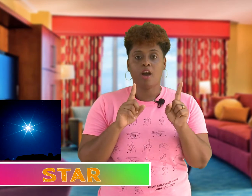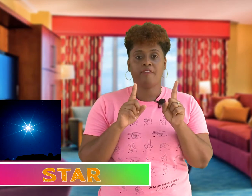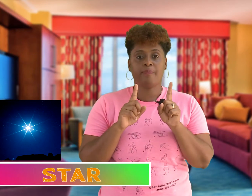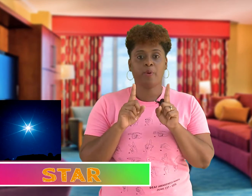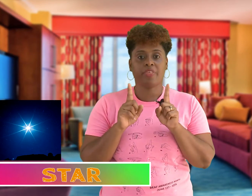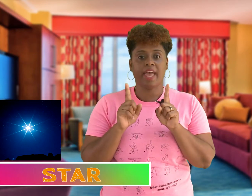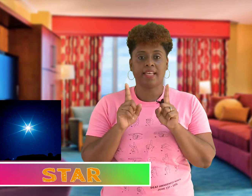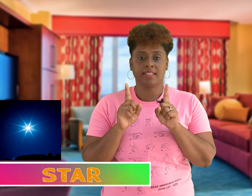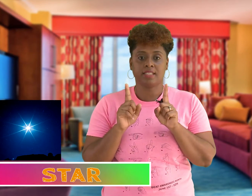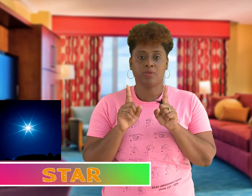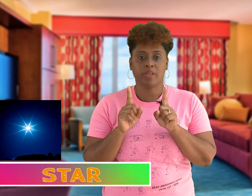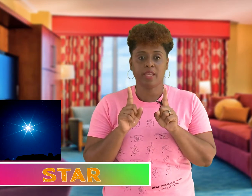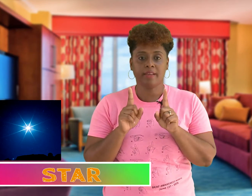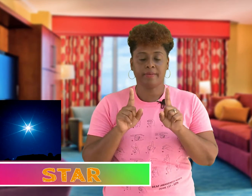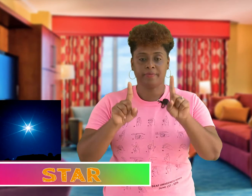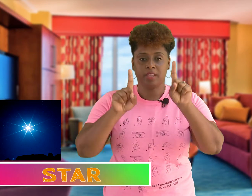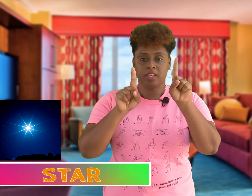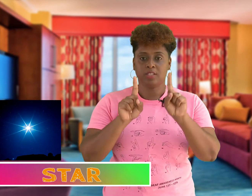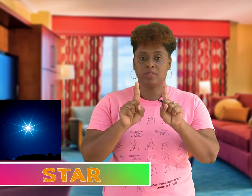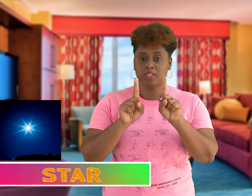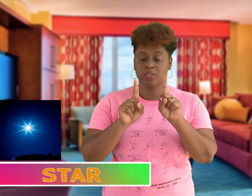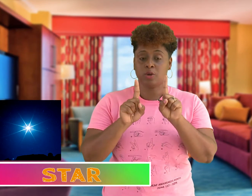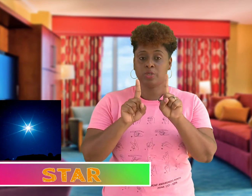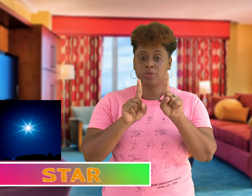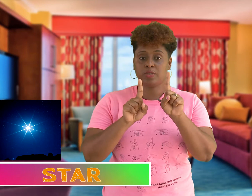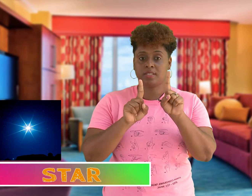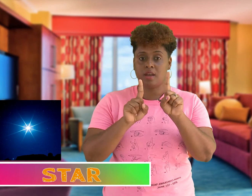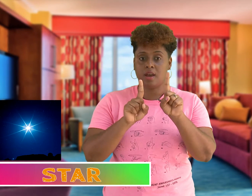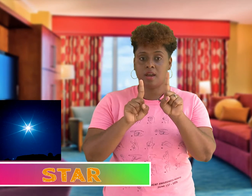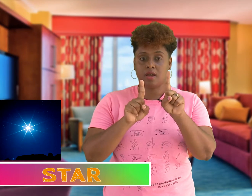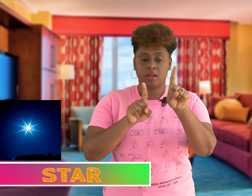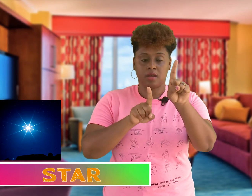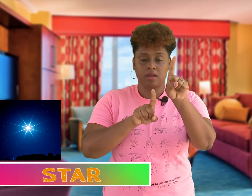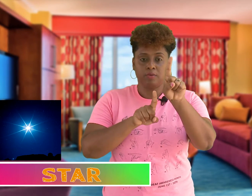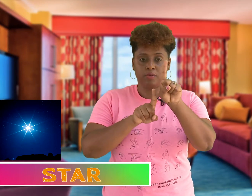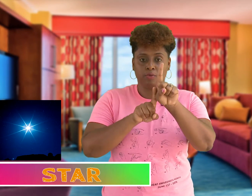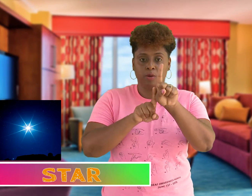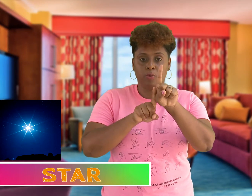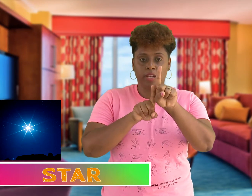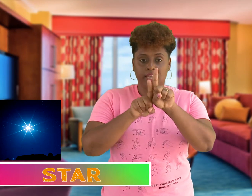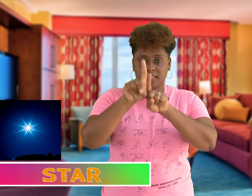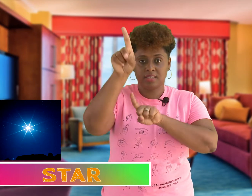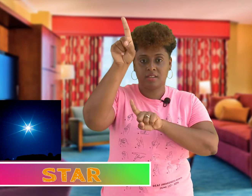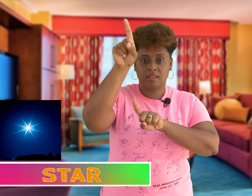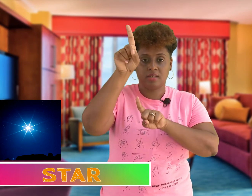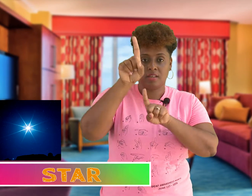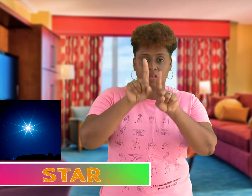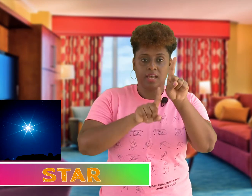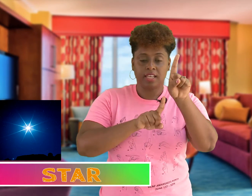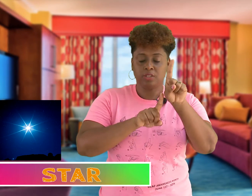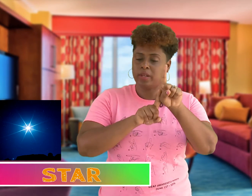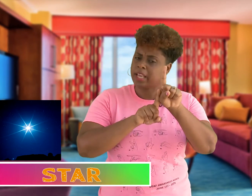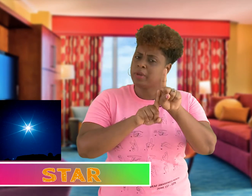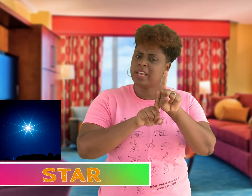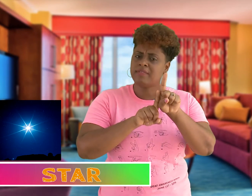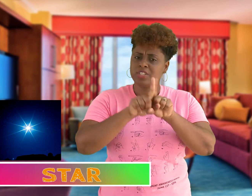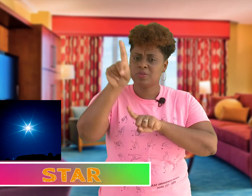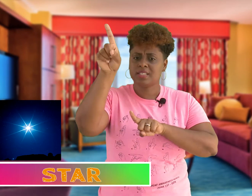of both hands, okay? So this is how we do star. We rub one against the other. You know, like when you have a shooting